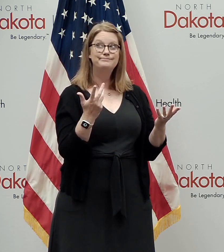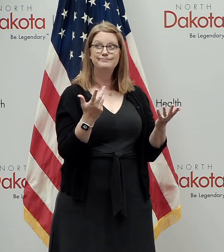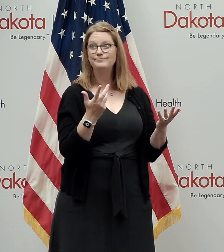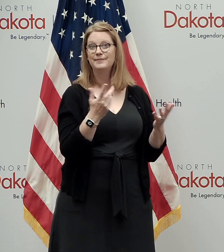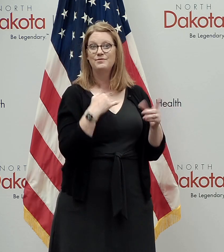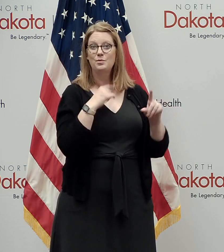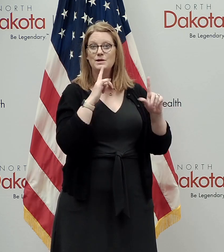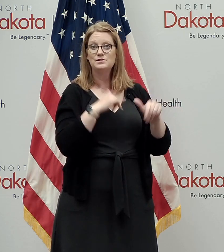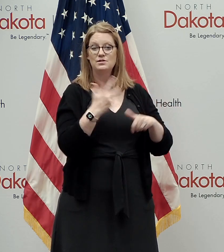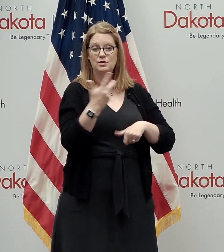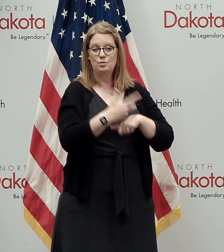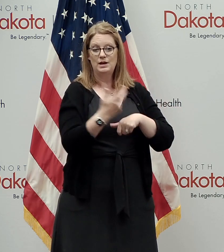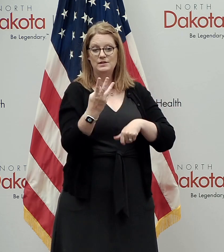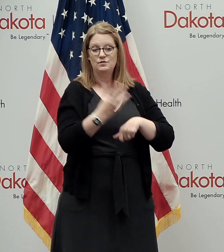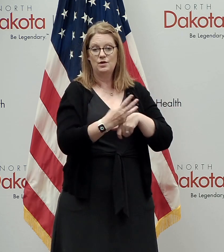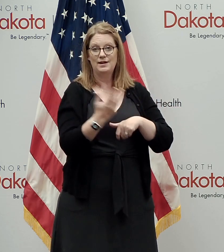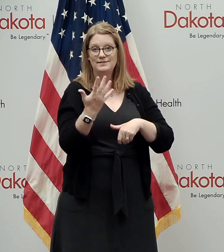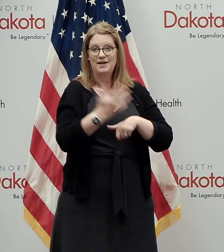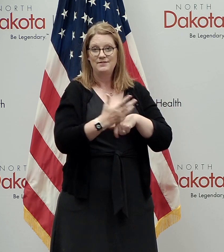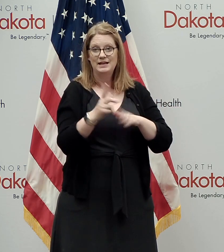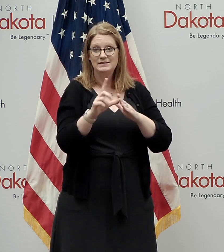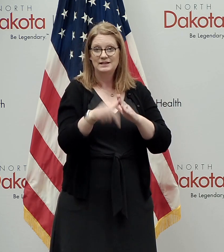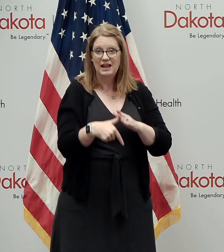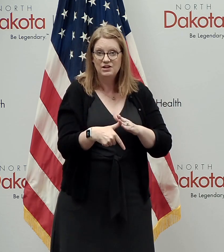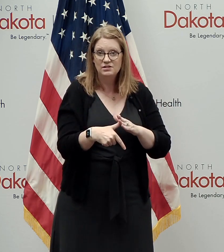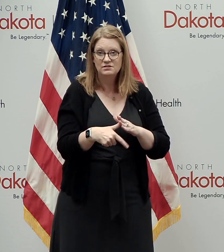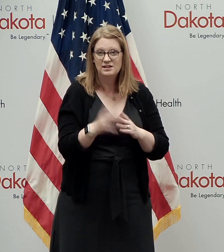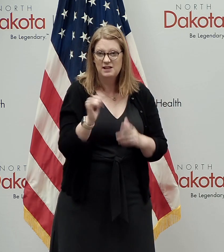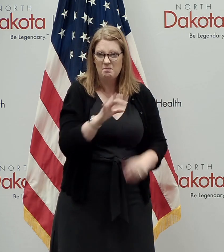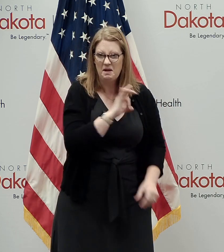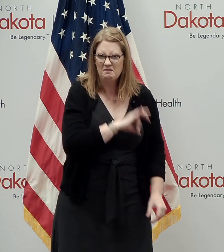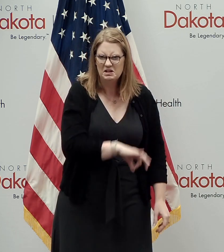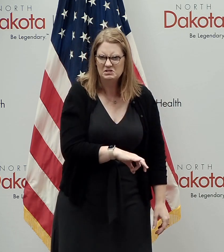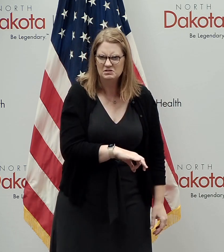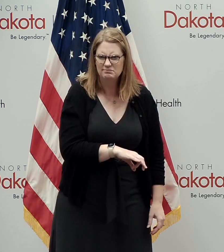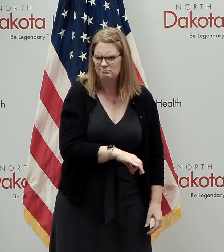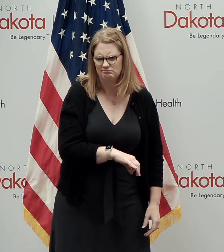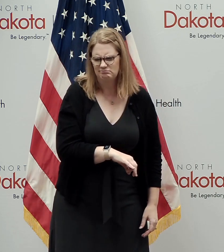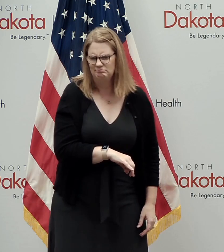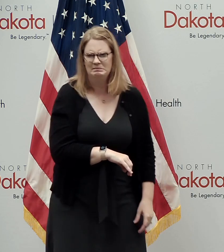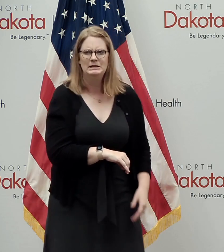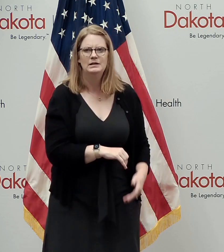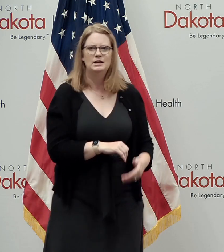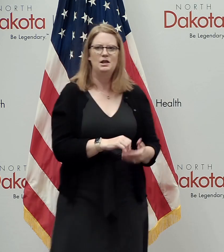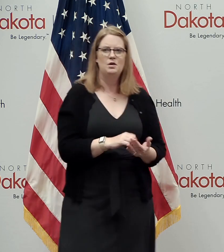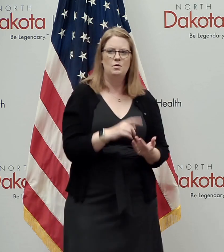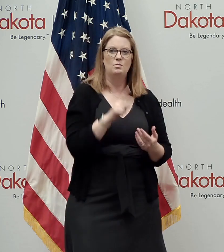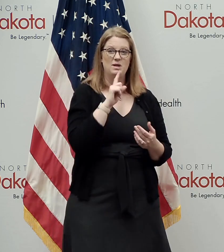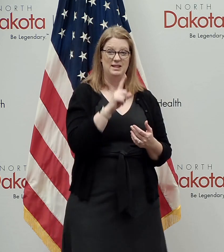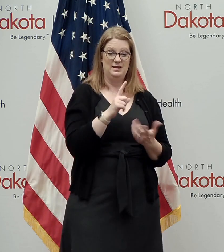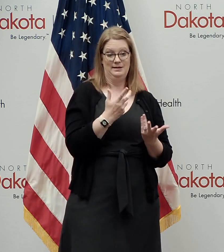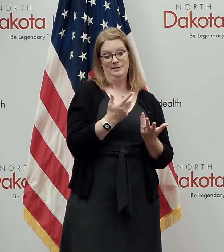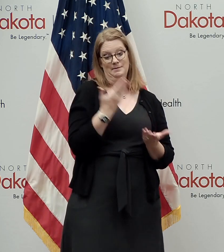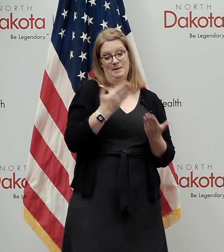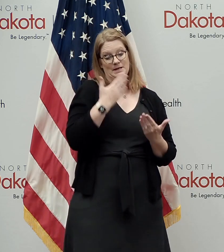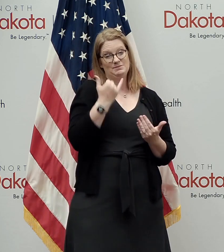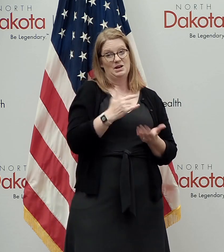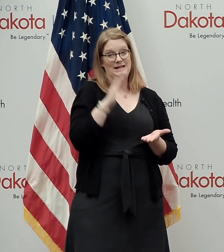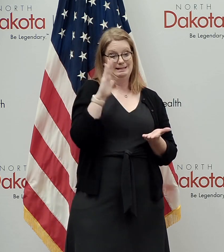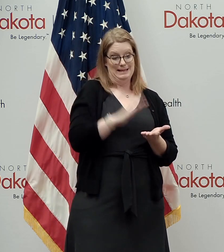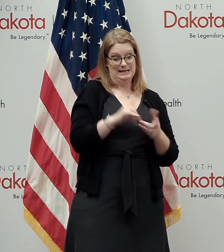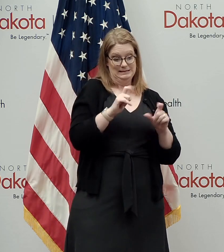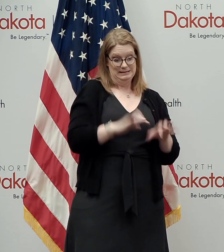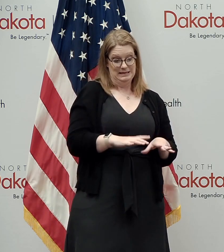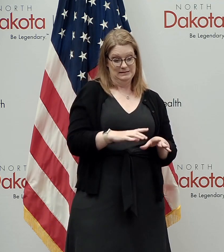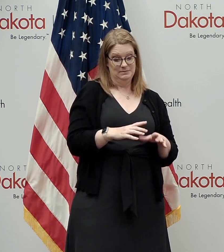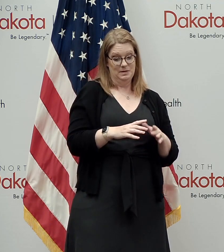3, 4, 5 days later, that wouldn't be as helpful as us doing less tests and getting them within 48 hours. So we're at this point